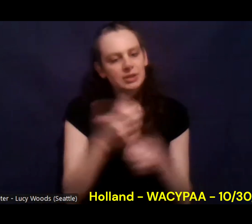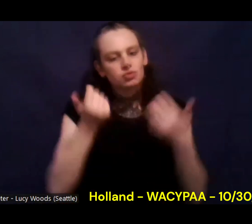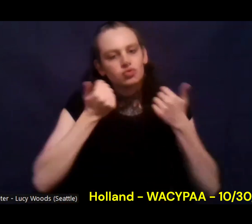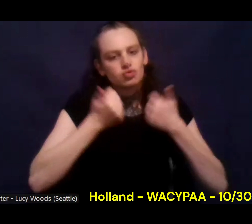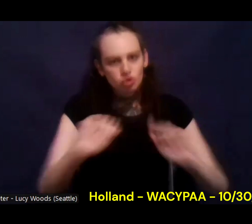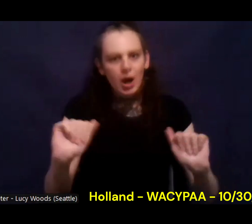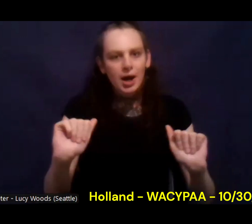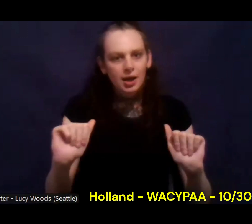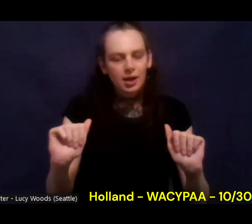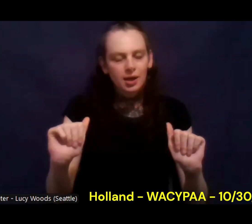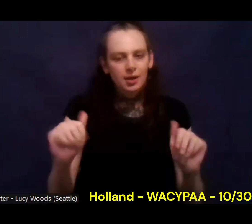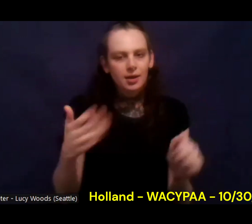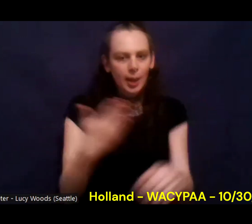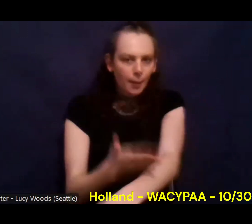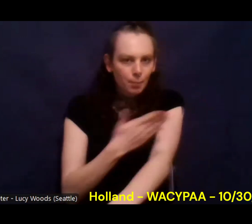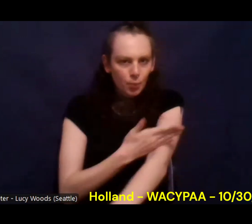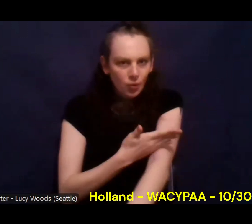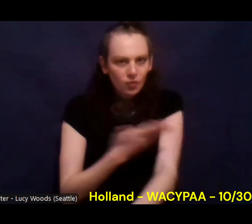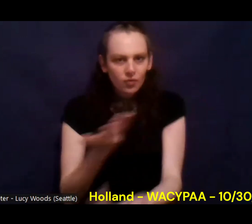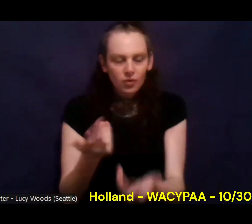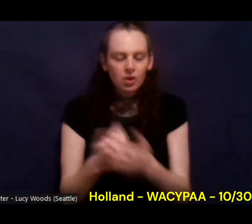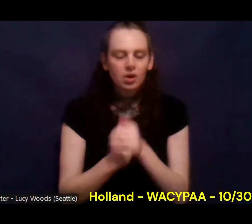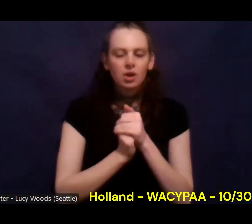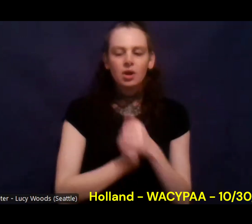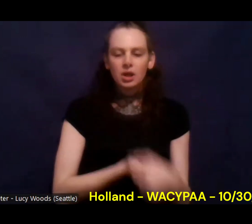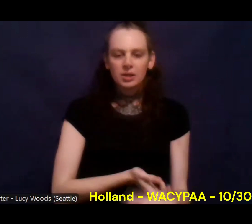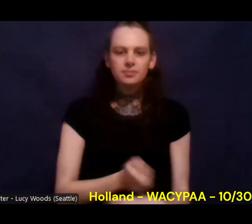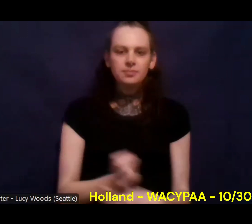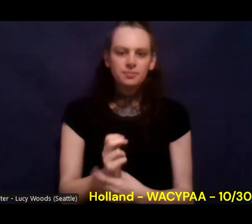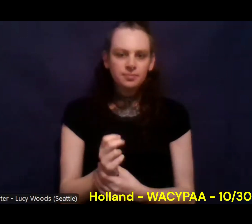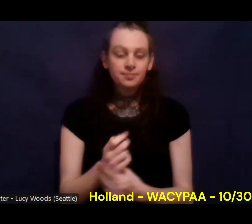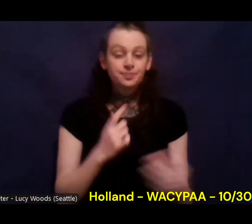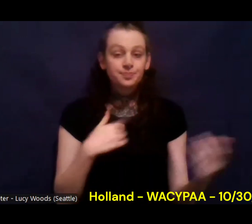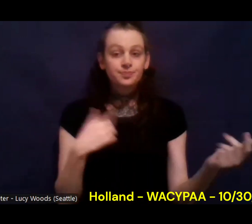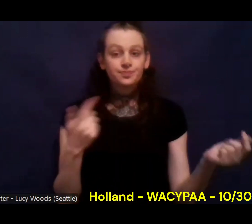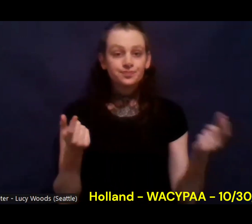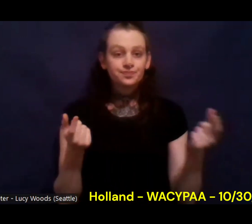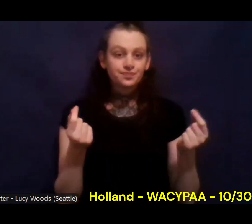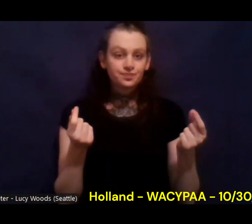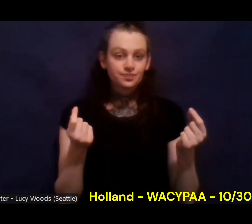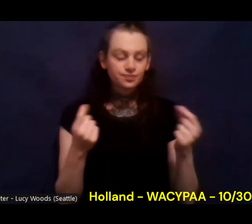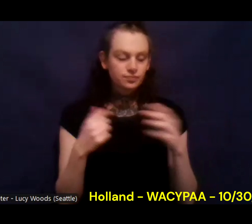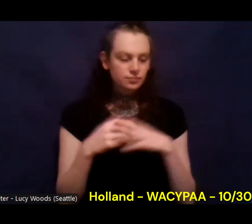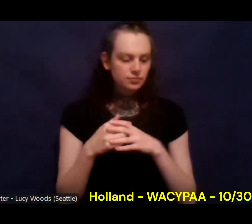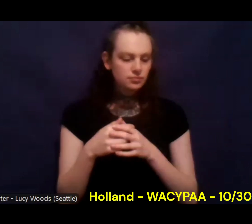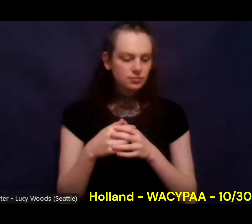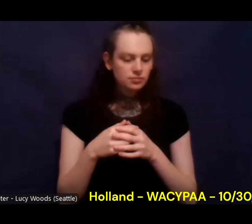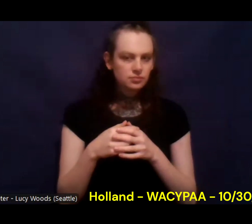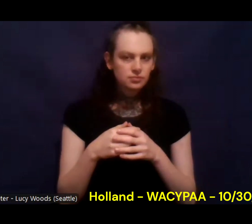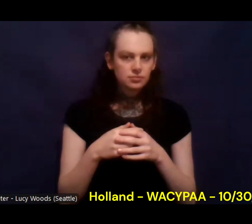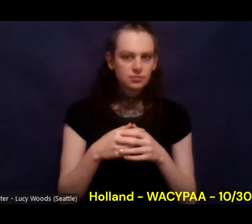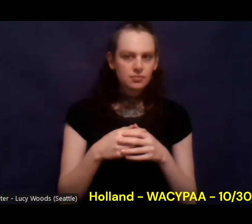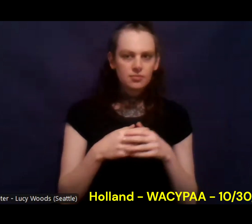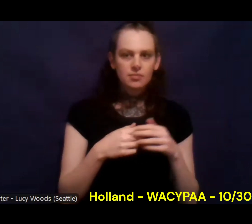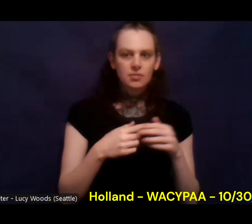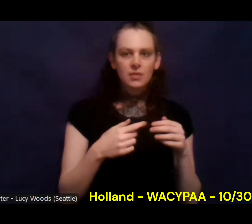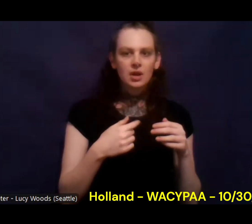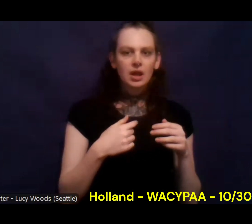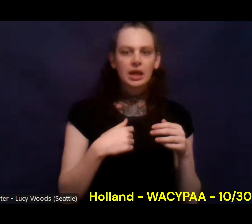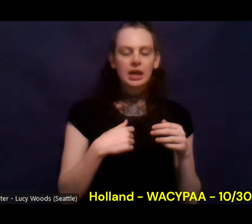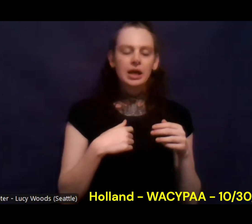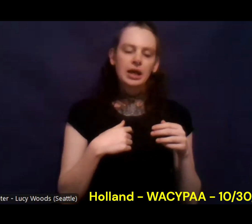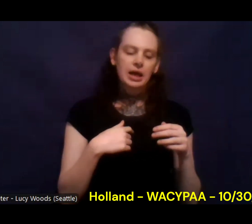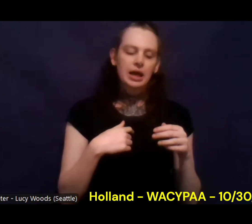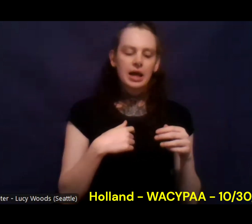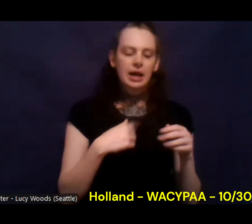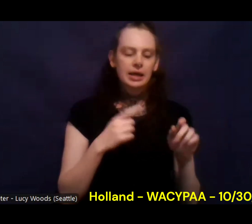supposed to. So I wanted to do like just a brief, so everyone knows I want to do a brief like summation of what got